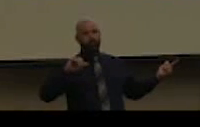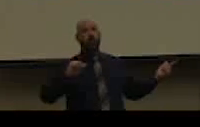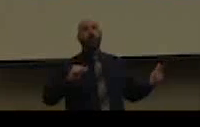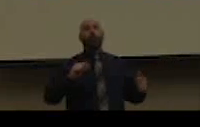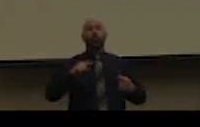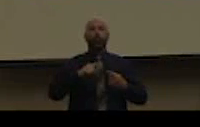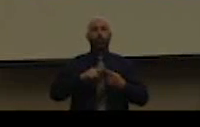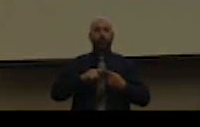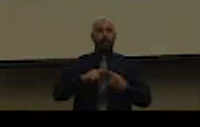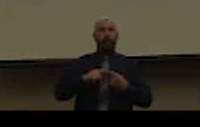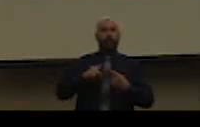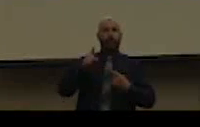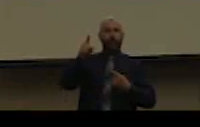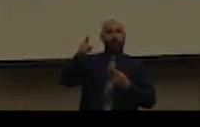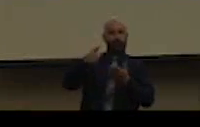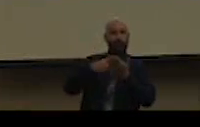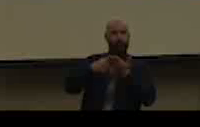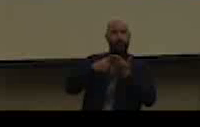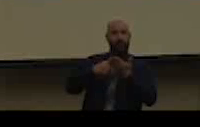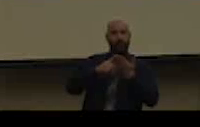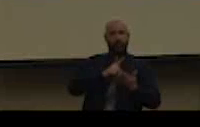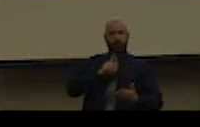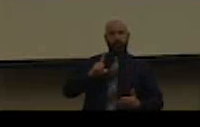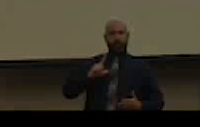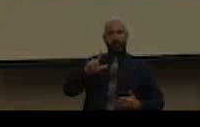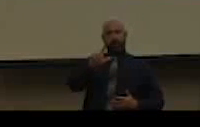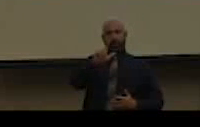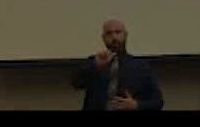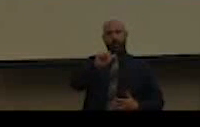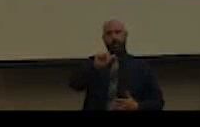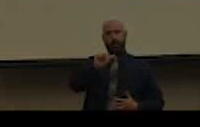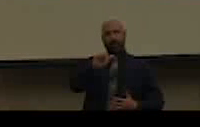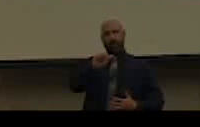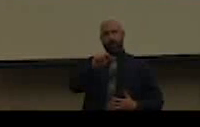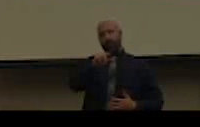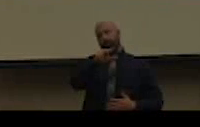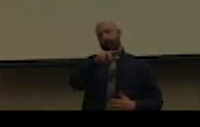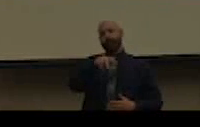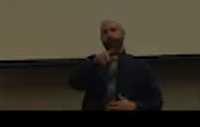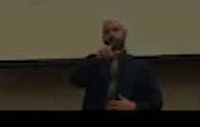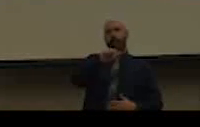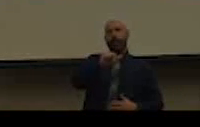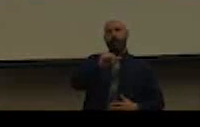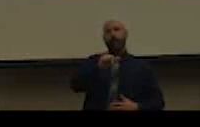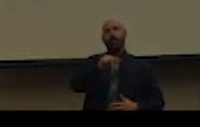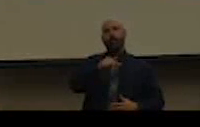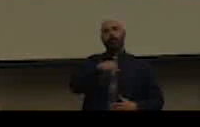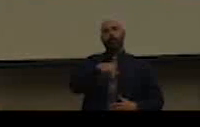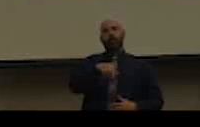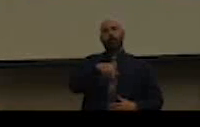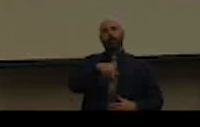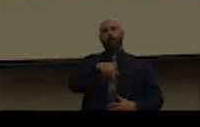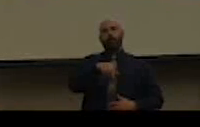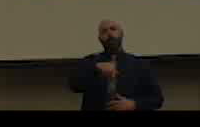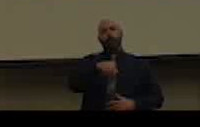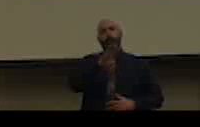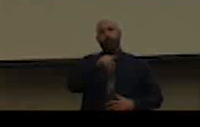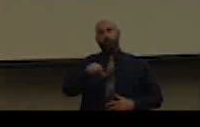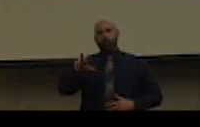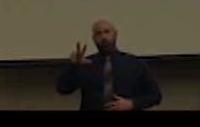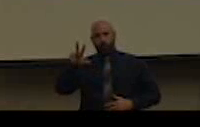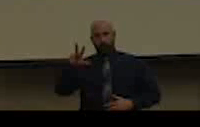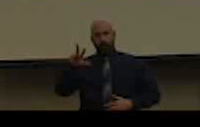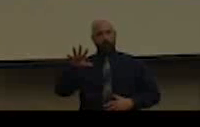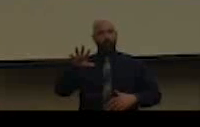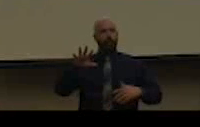LAB to three specifically was part of that dialogue, and what, and all of this in the name of what are the implications for this group as we go into year two? We